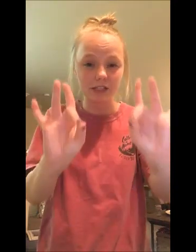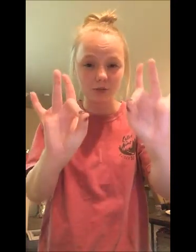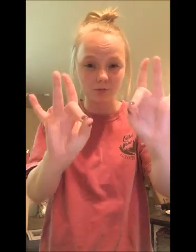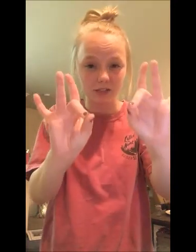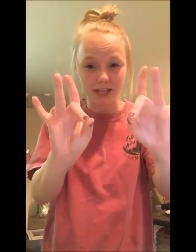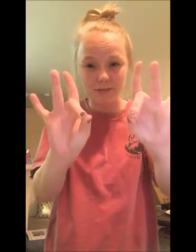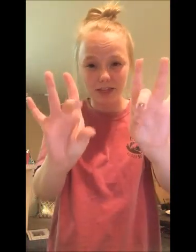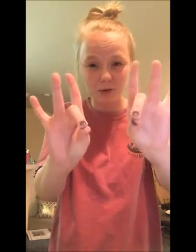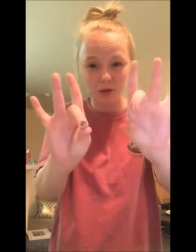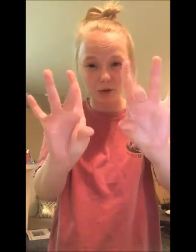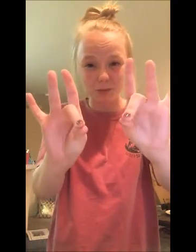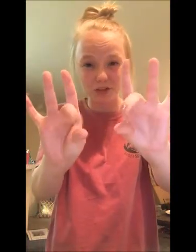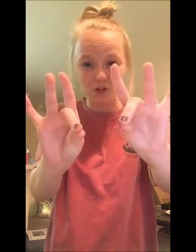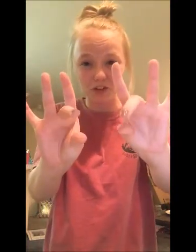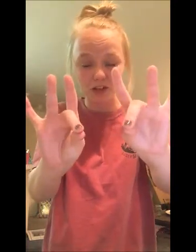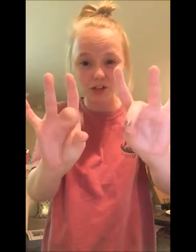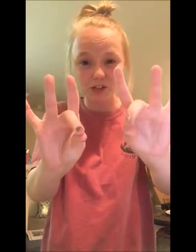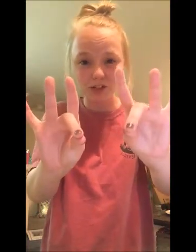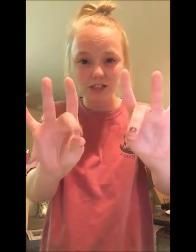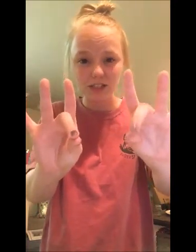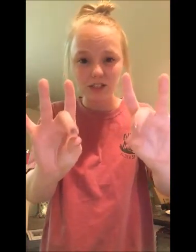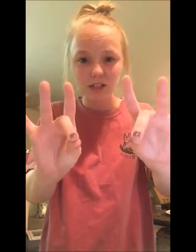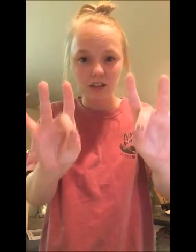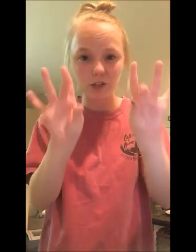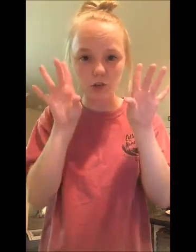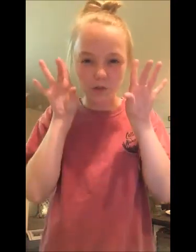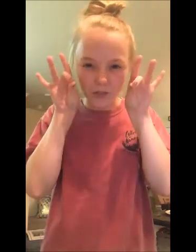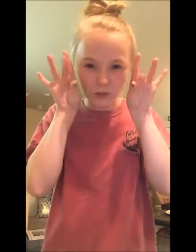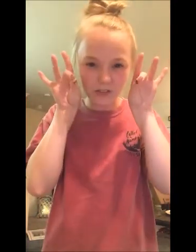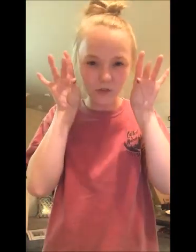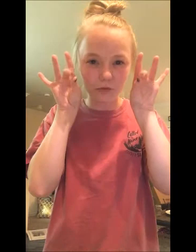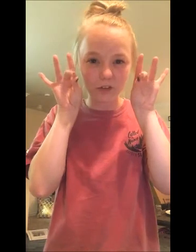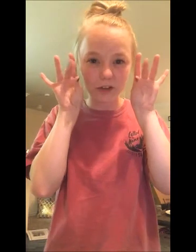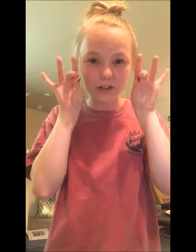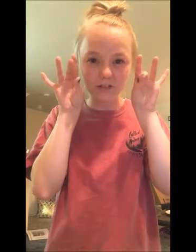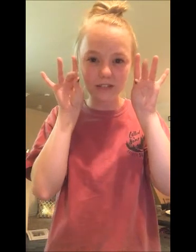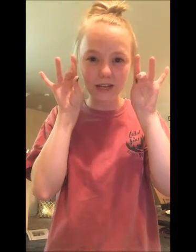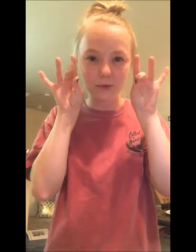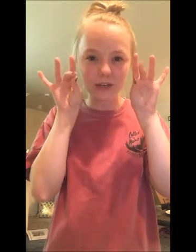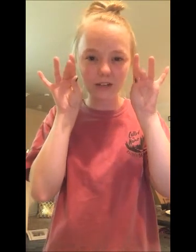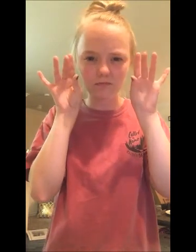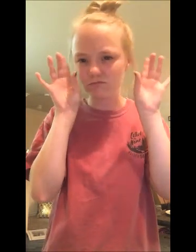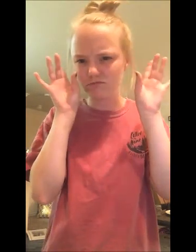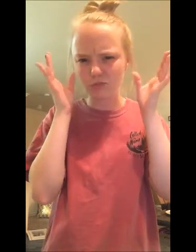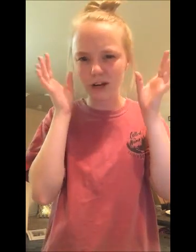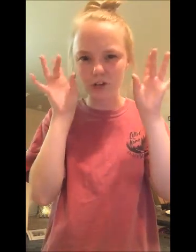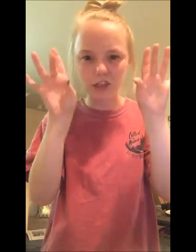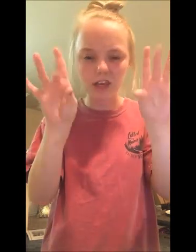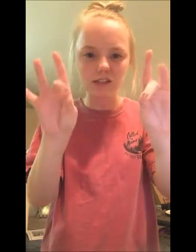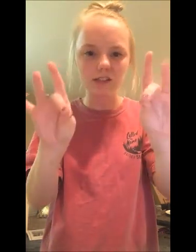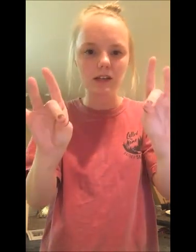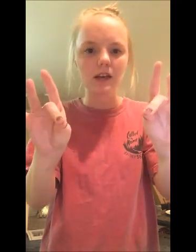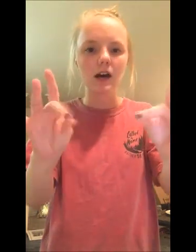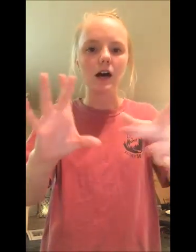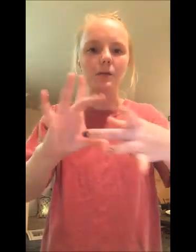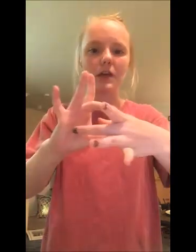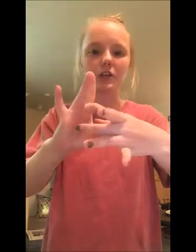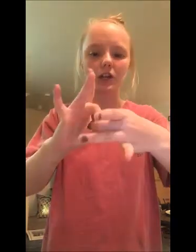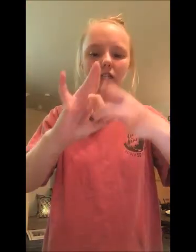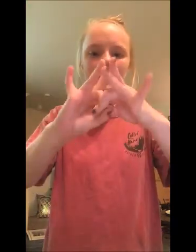is the same thing, but with your middle fingers. Like you've got those little finger tambourine, whatever things, and you're going to link